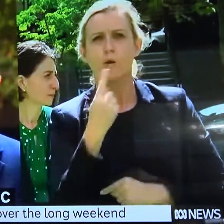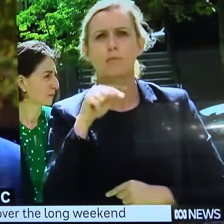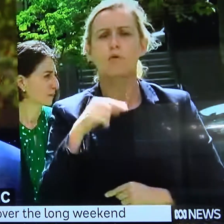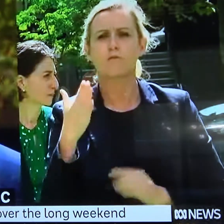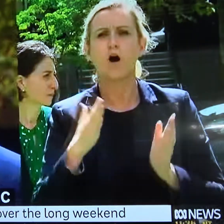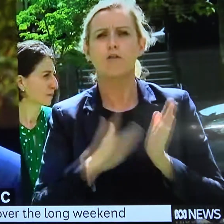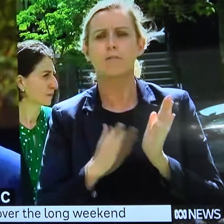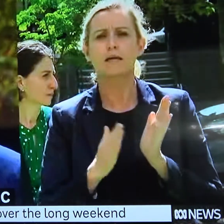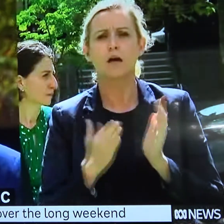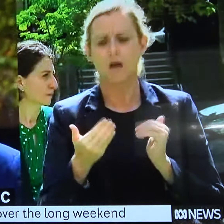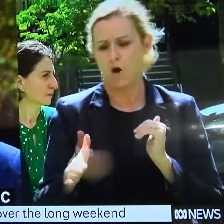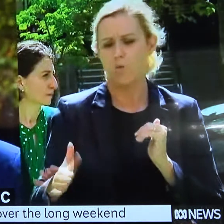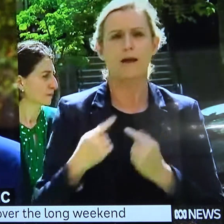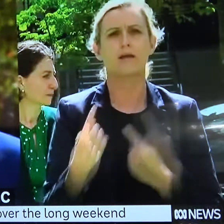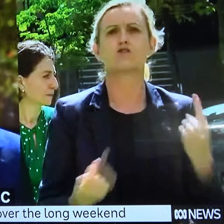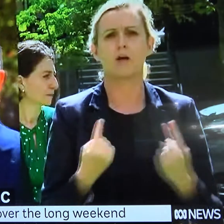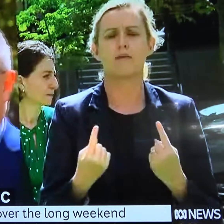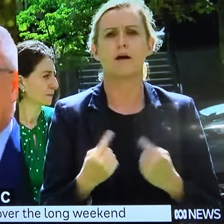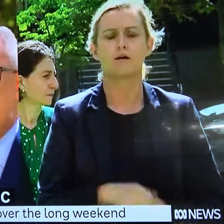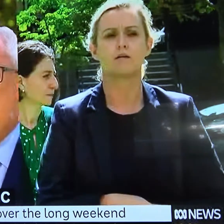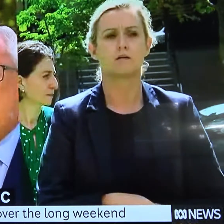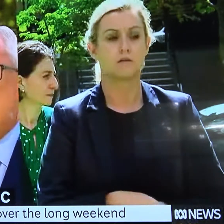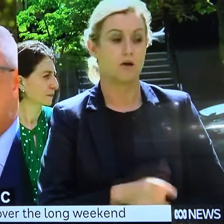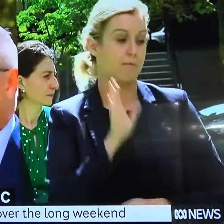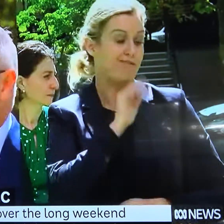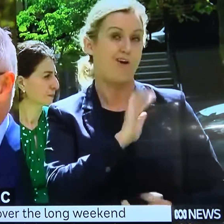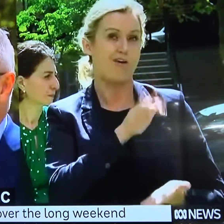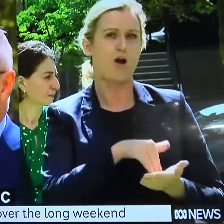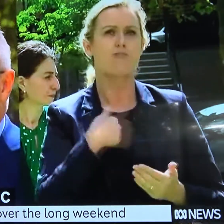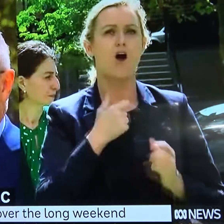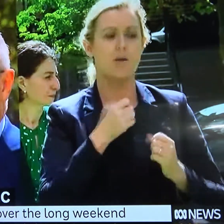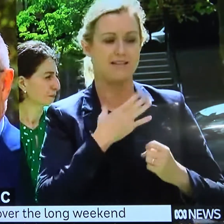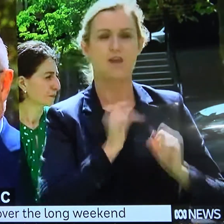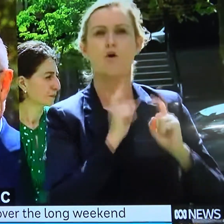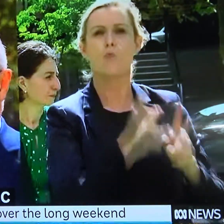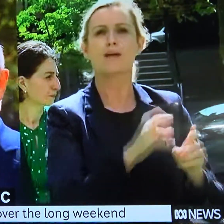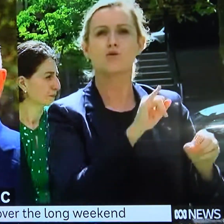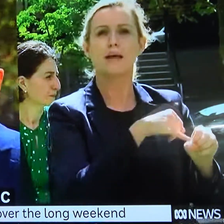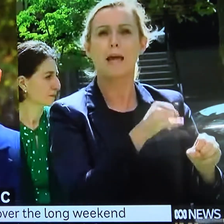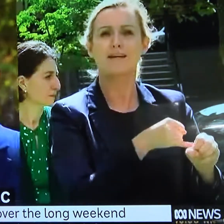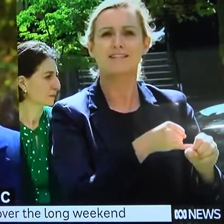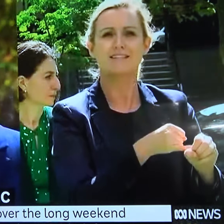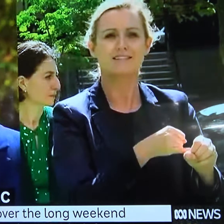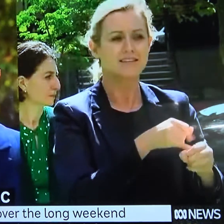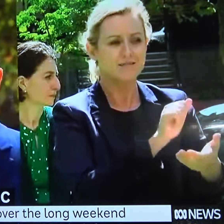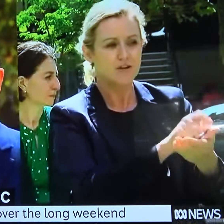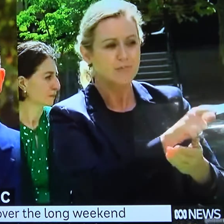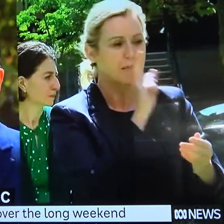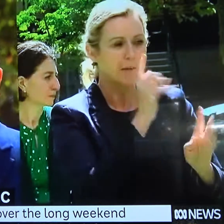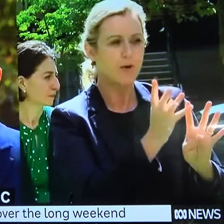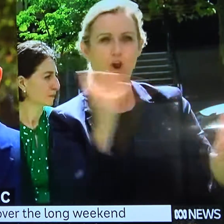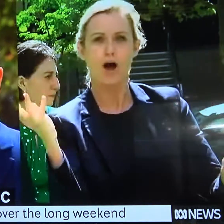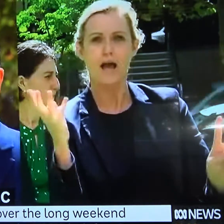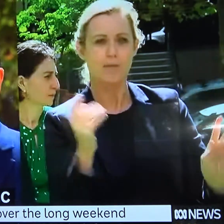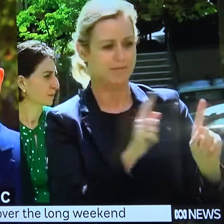I stopped at our local chemist, and people were lined up on the pavement, all separated by 1.5 metres. We stopped at the coffee shop to grab